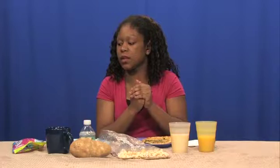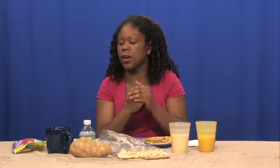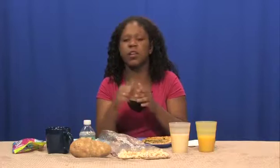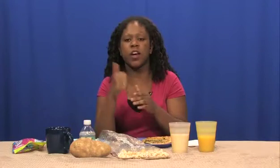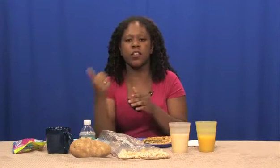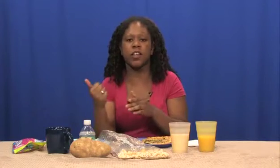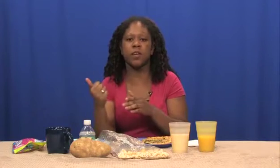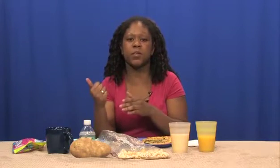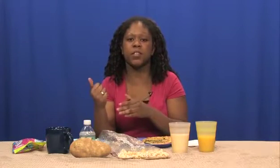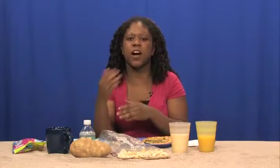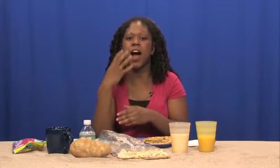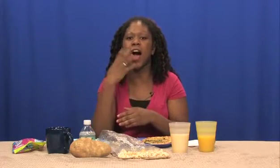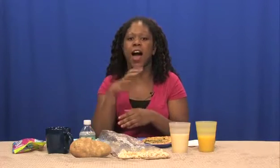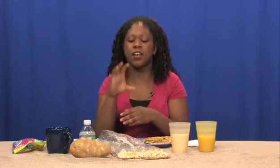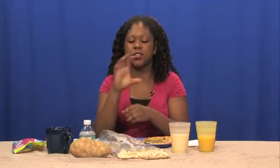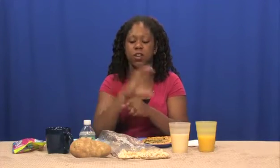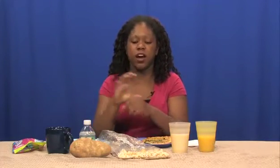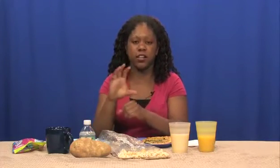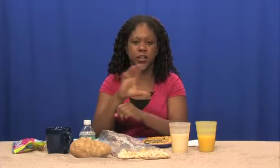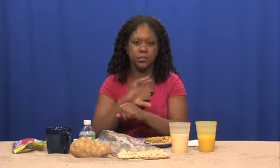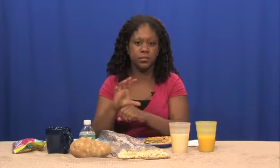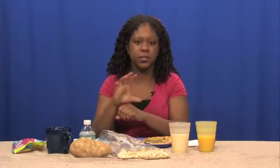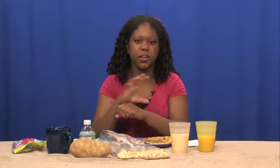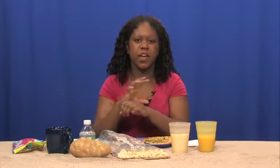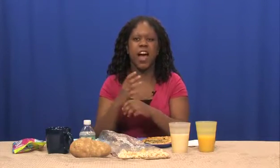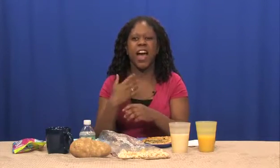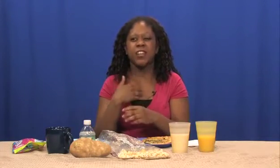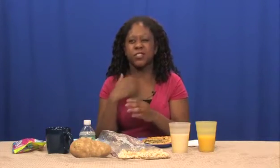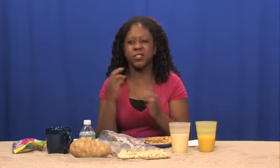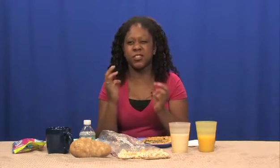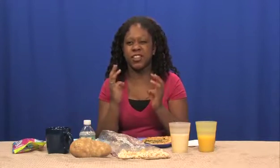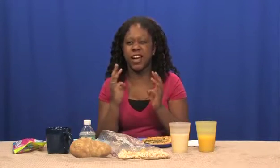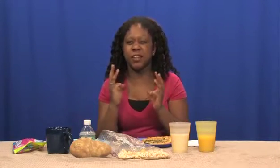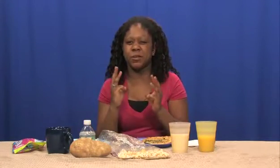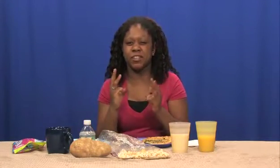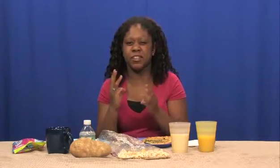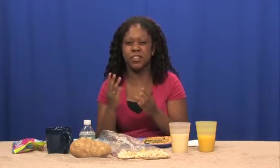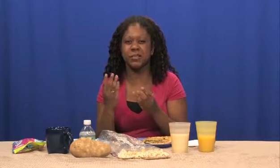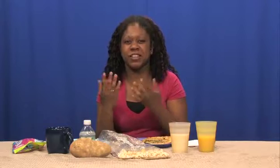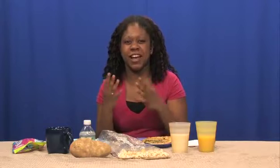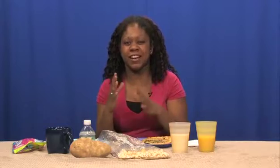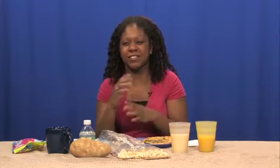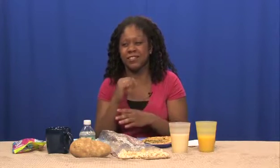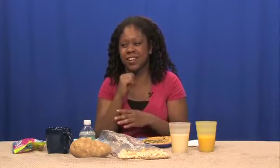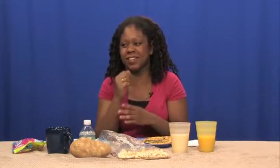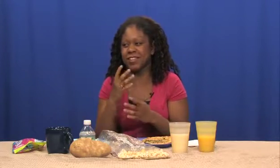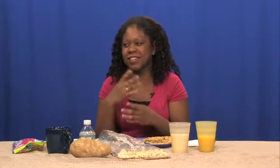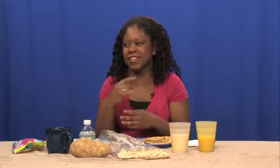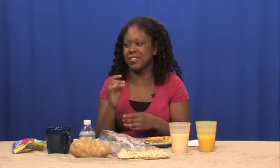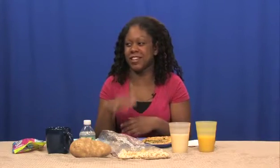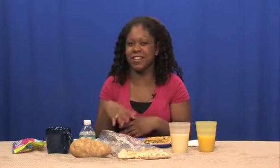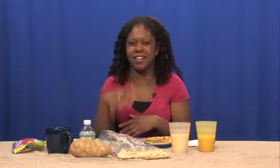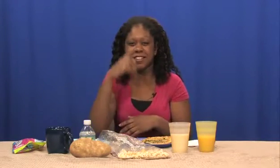The other thing was a hot chocolate. I usually drink that in the winter, but I don't really like drinking that in the